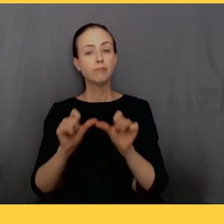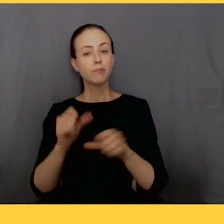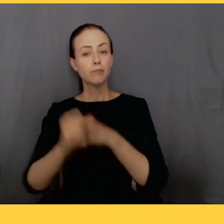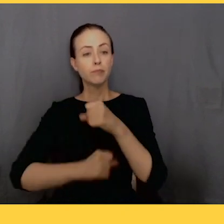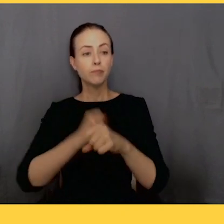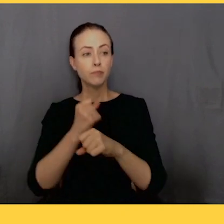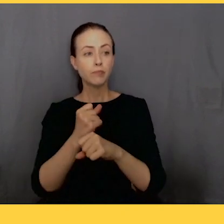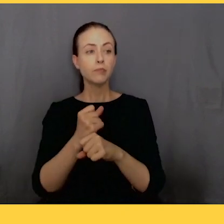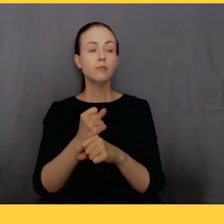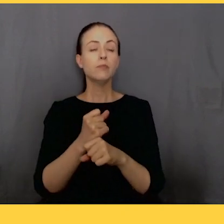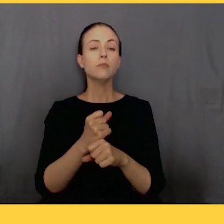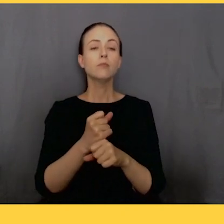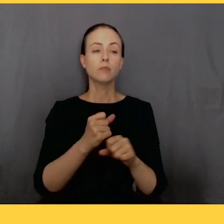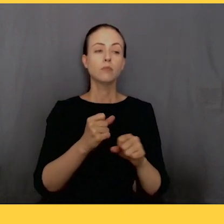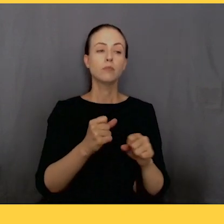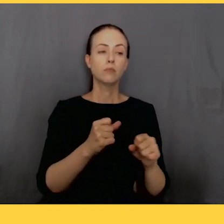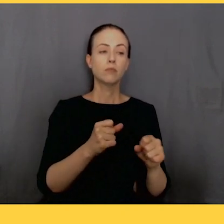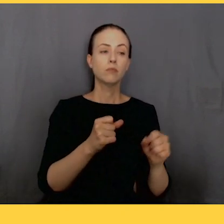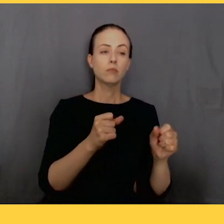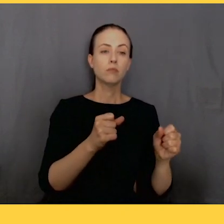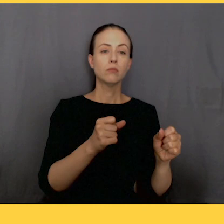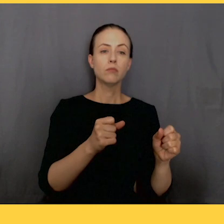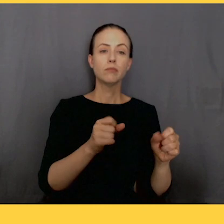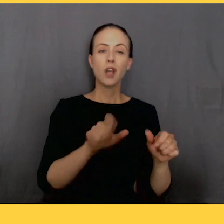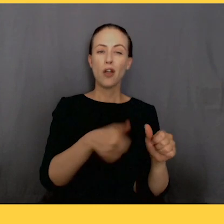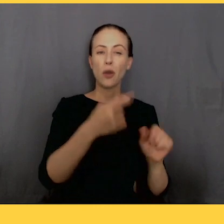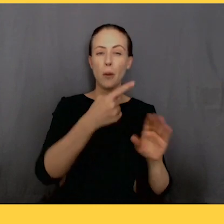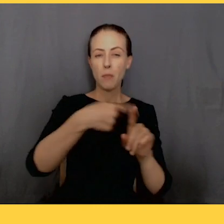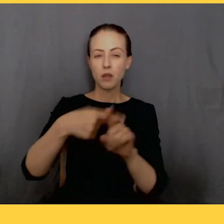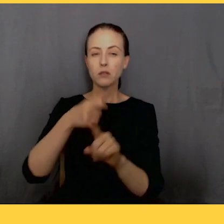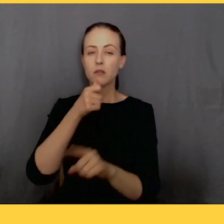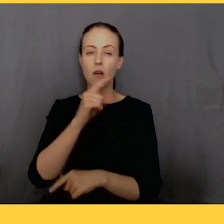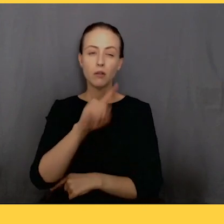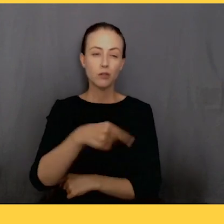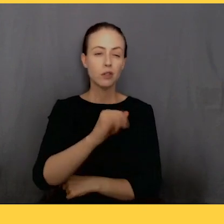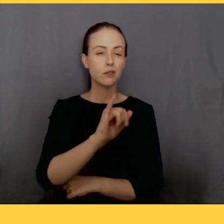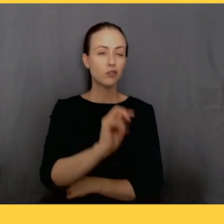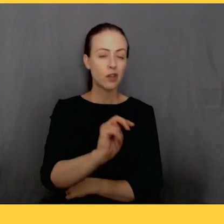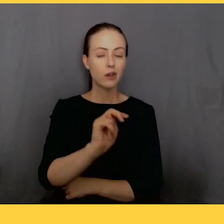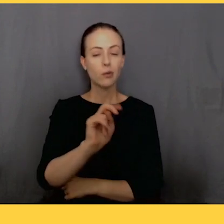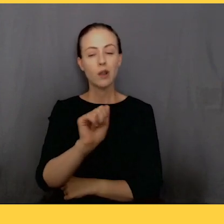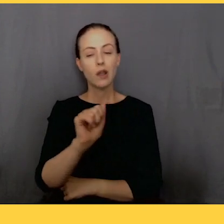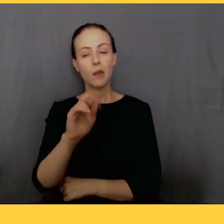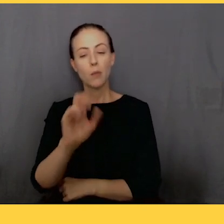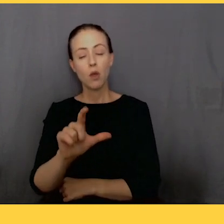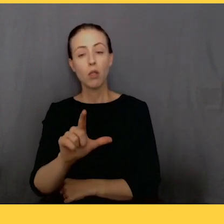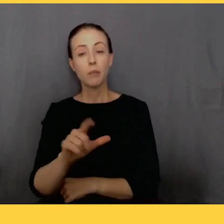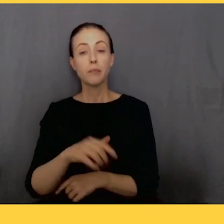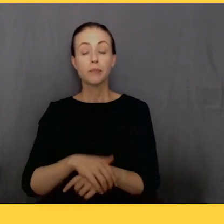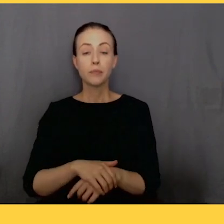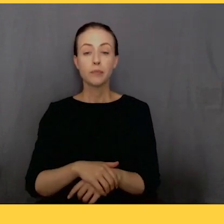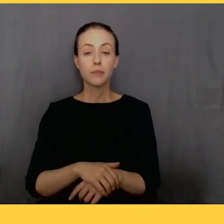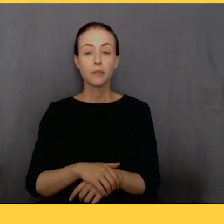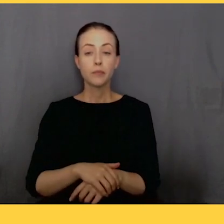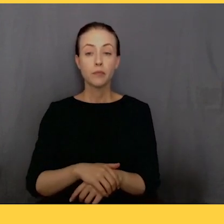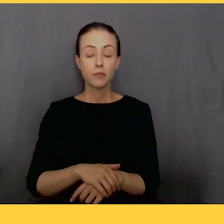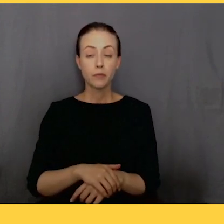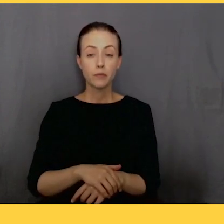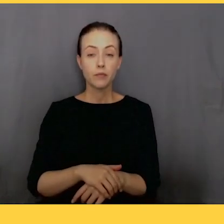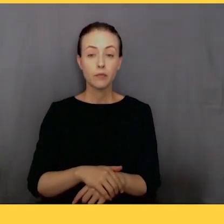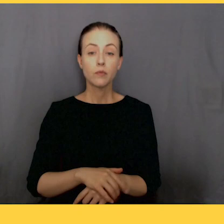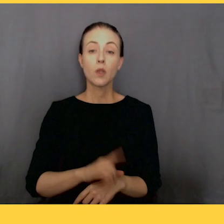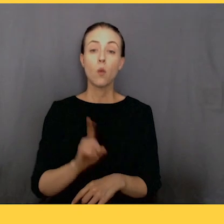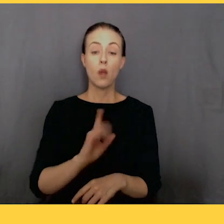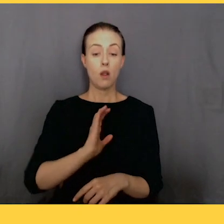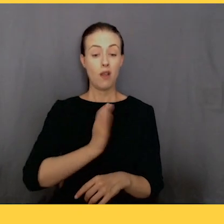just mentioned. In addition, abatement occurs on our transmission corridors at